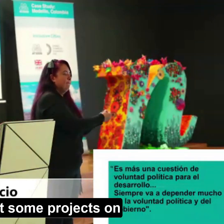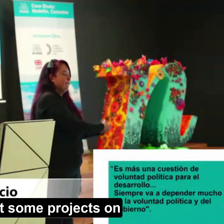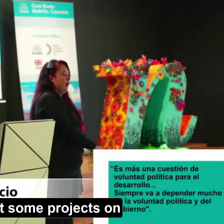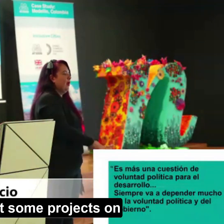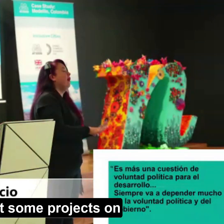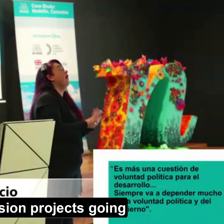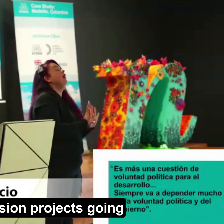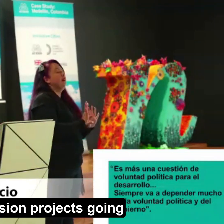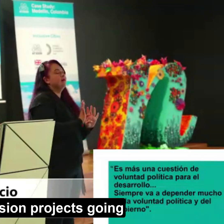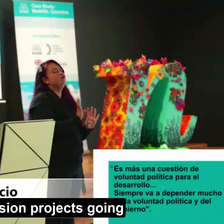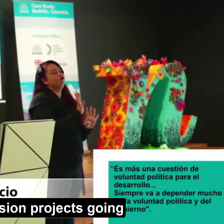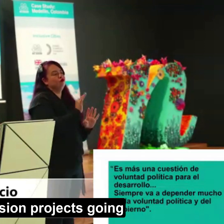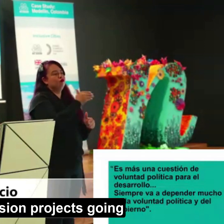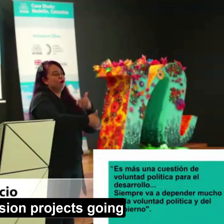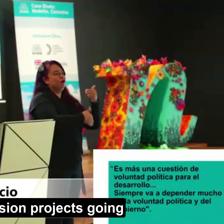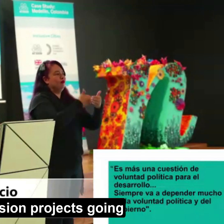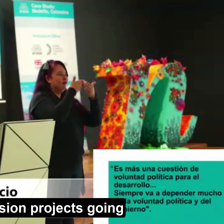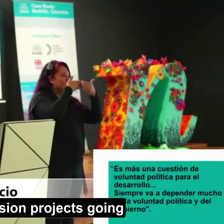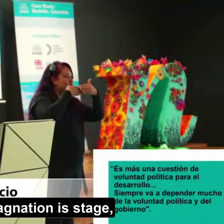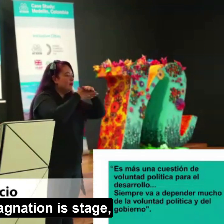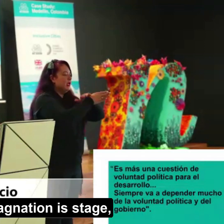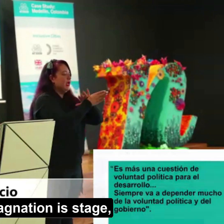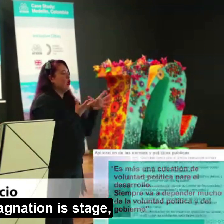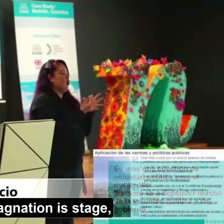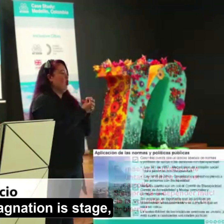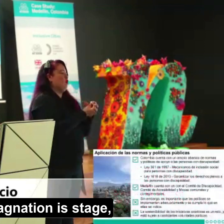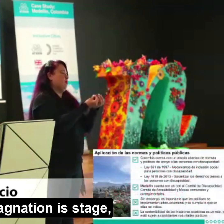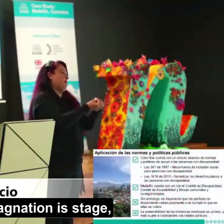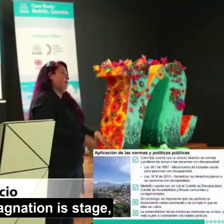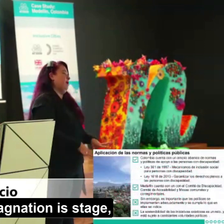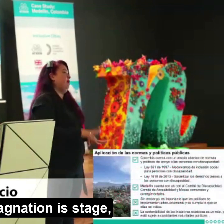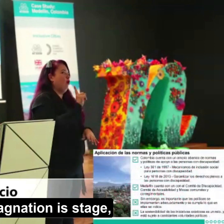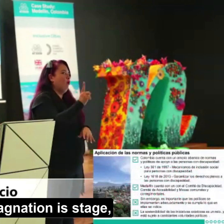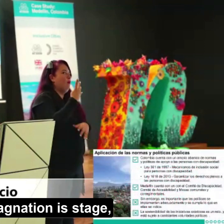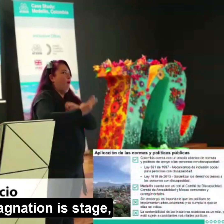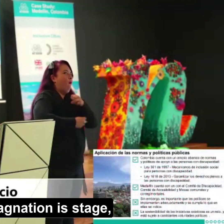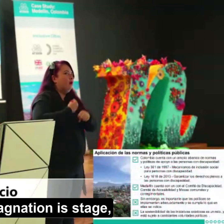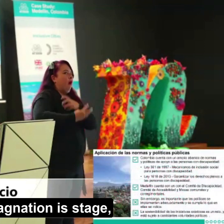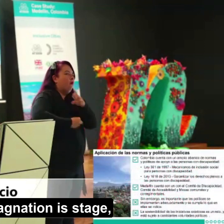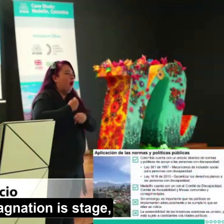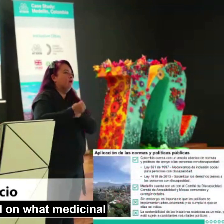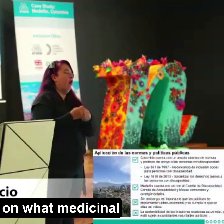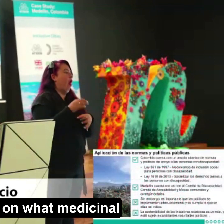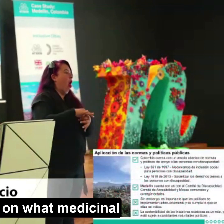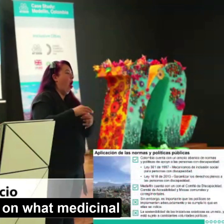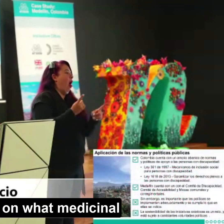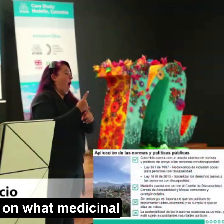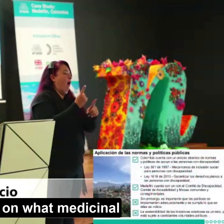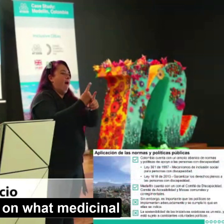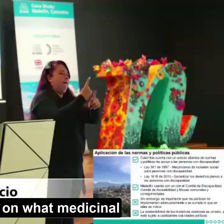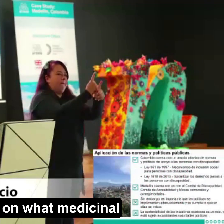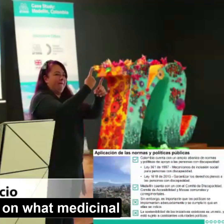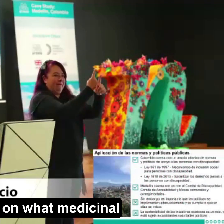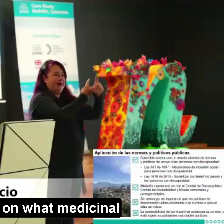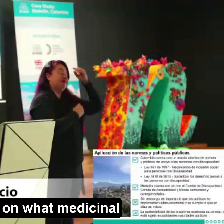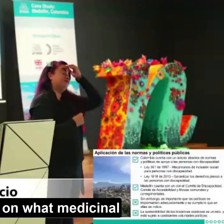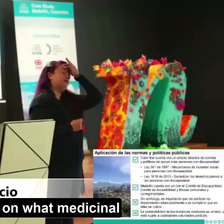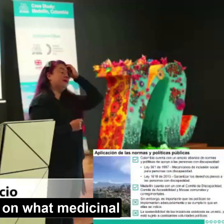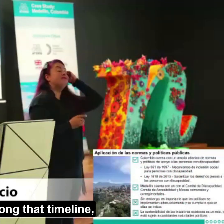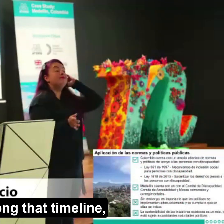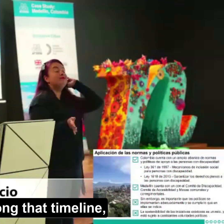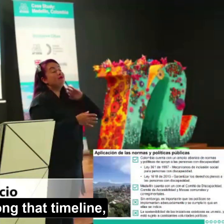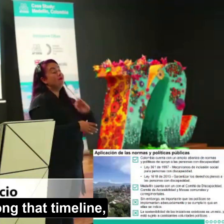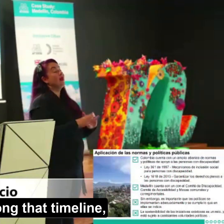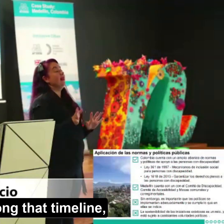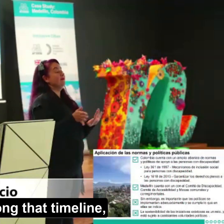some projects and some inclusion projects go into a stagnation stage. As based on what